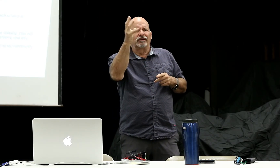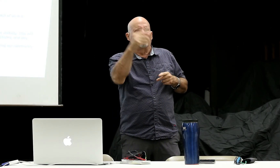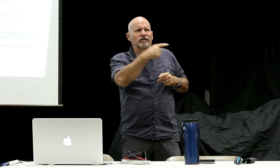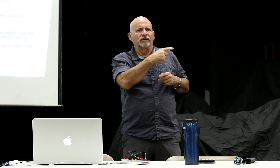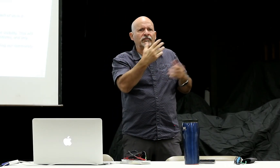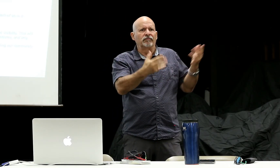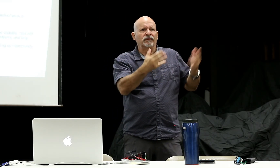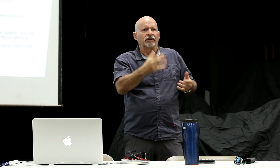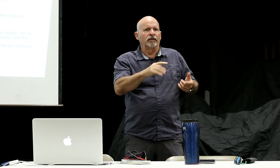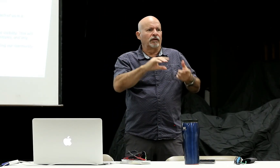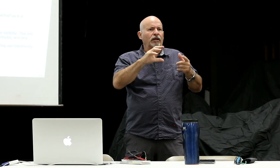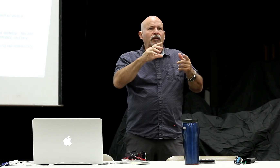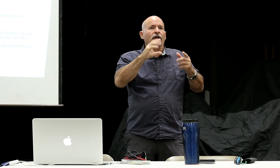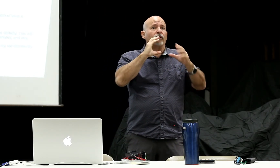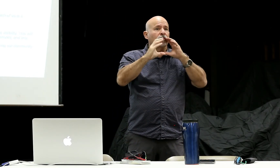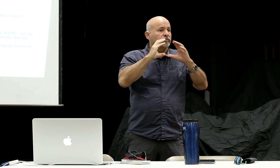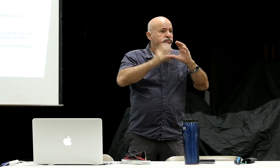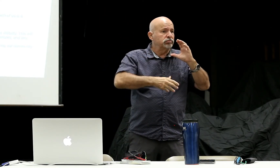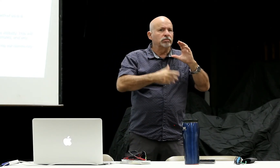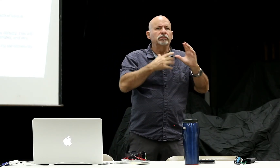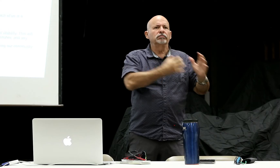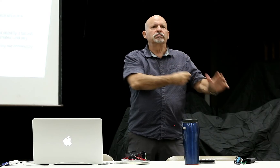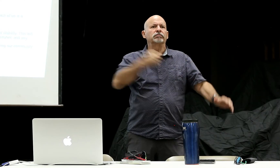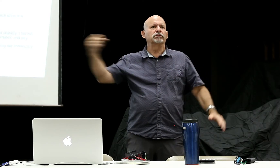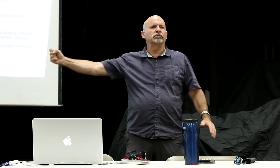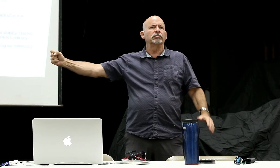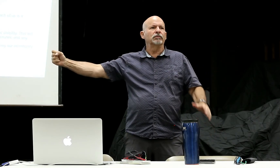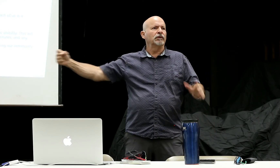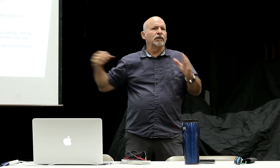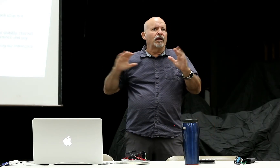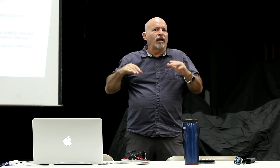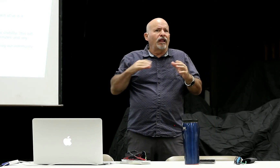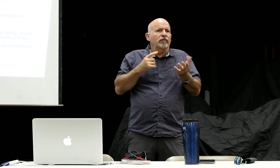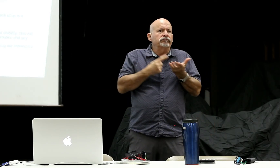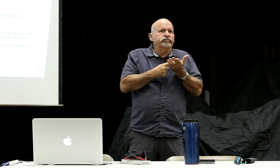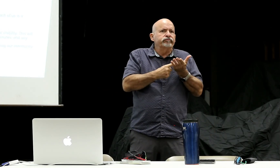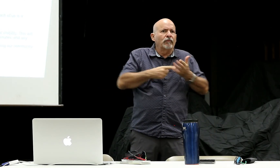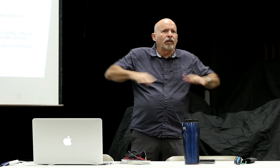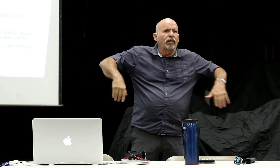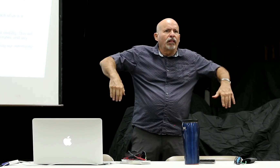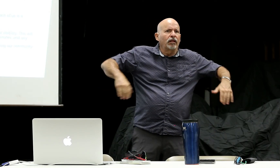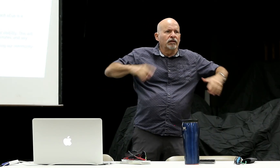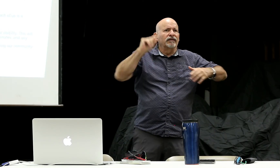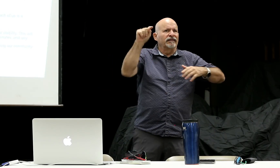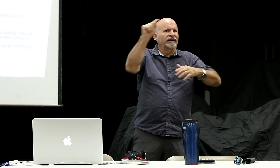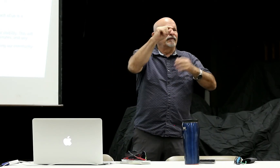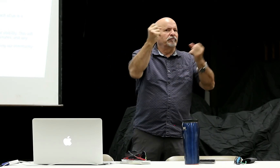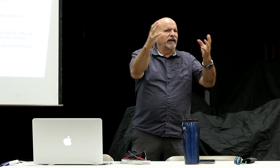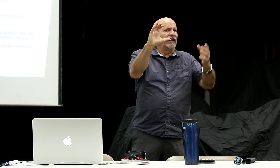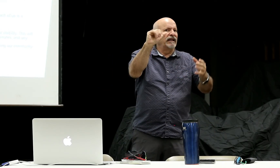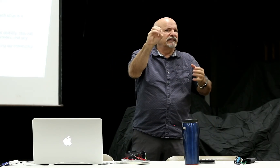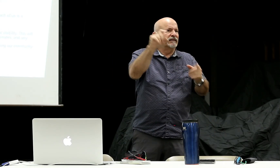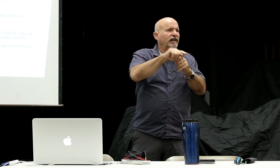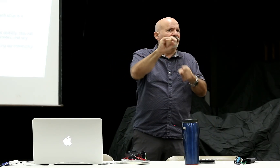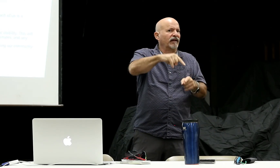I'm a little nervous, but yeah, last year in the deaf program, an interpreter was willing to go to the